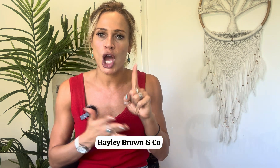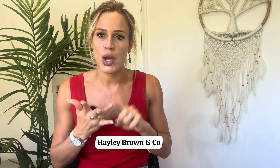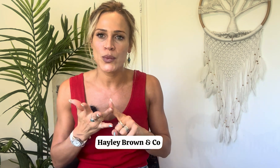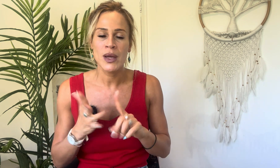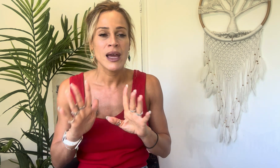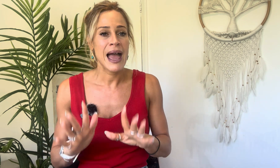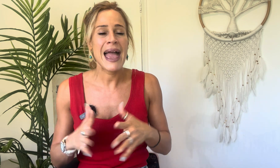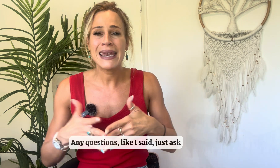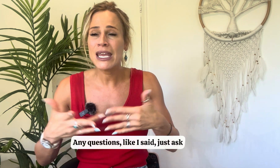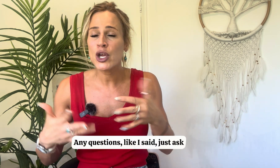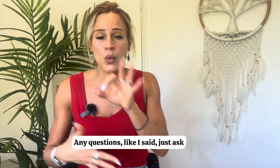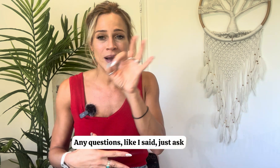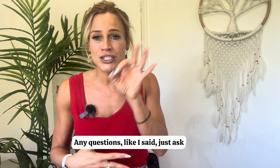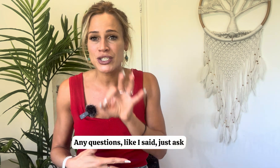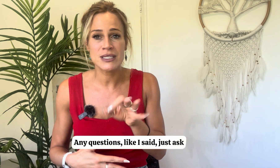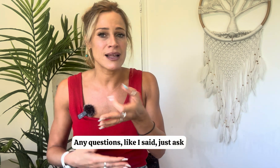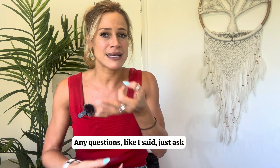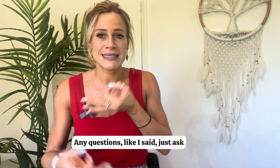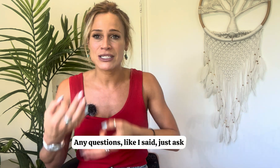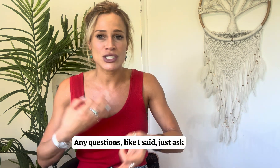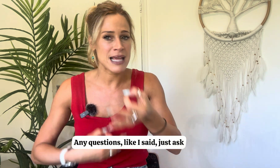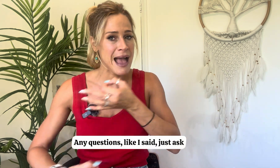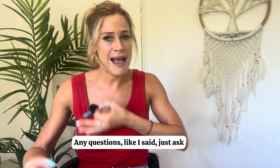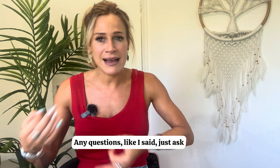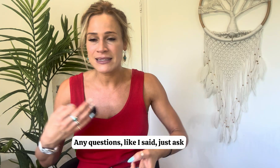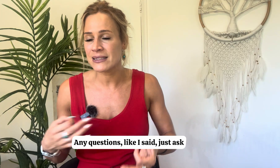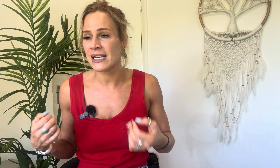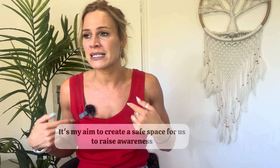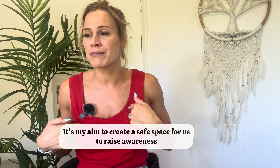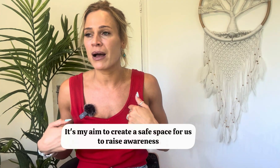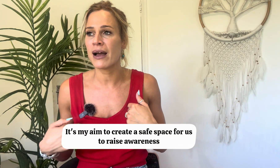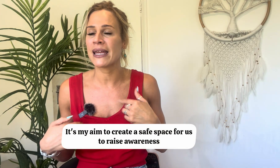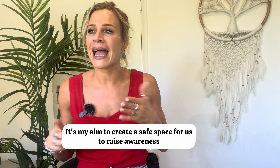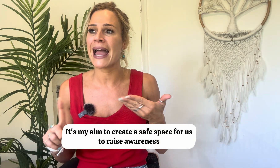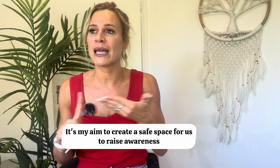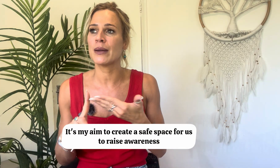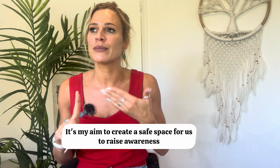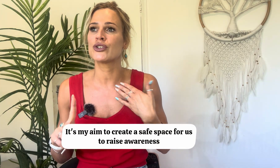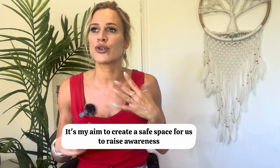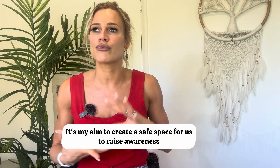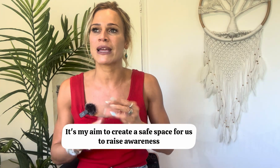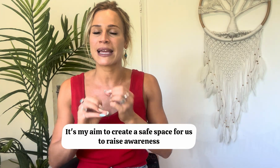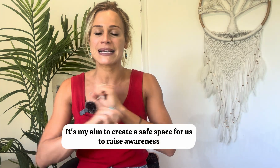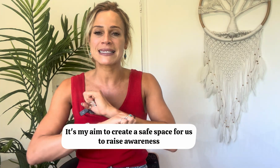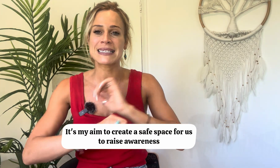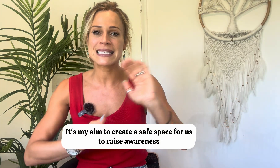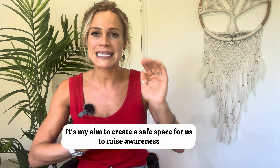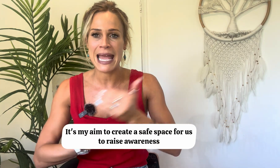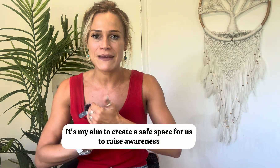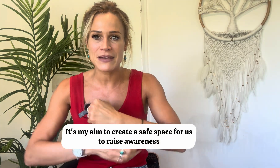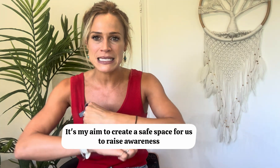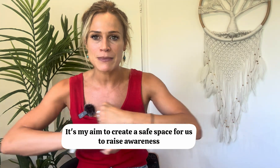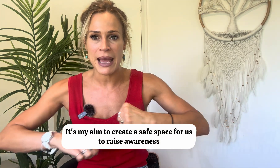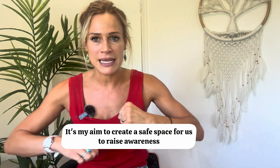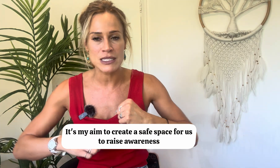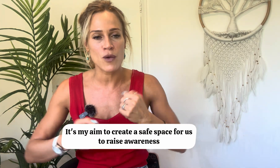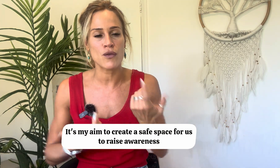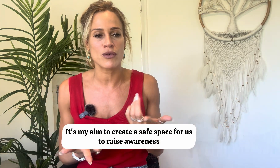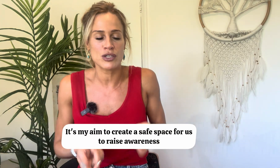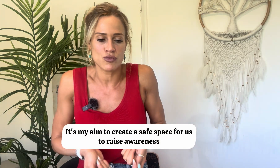Co. Any questions, like I said, just ask. It's my aim to create a safe space for us to